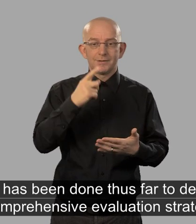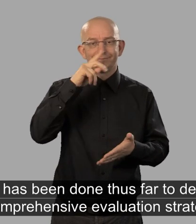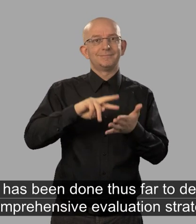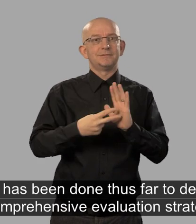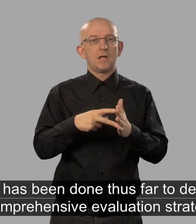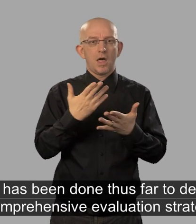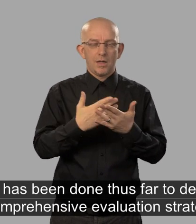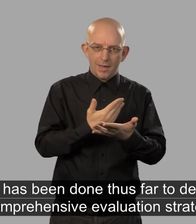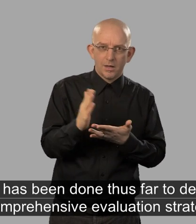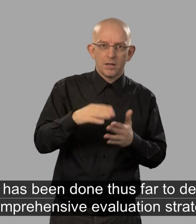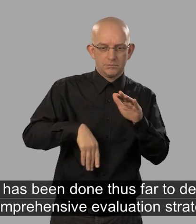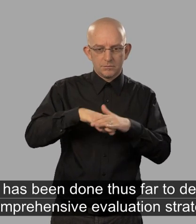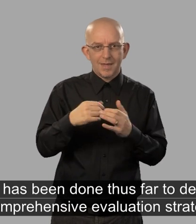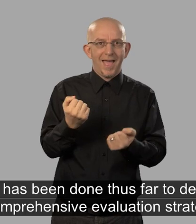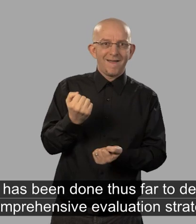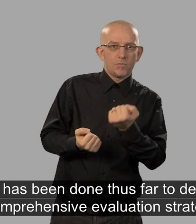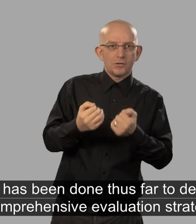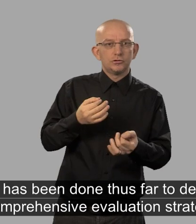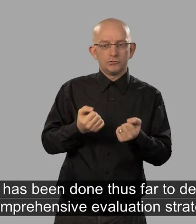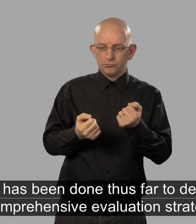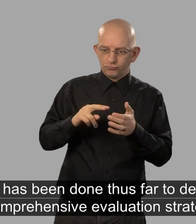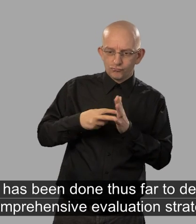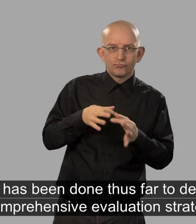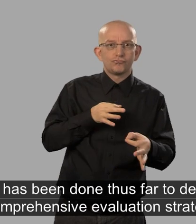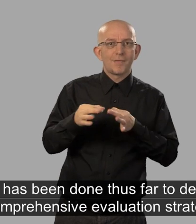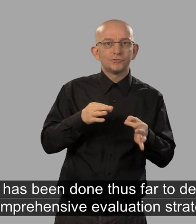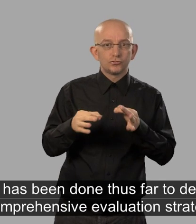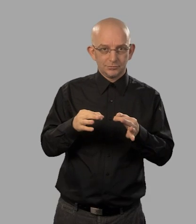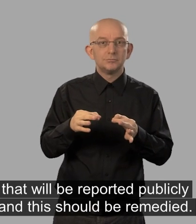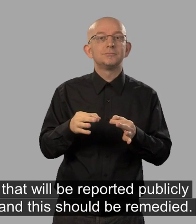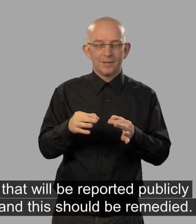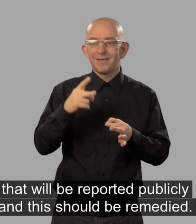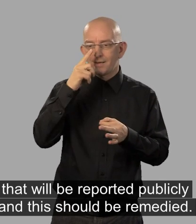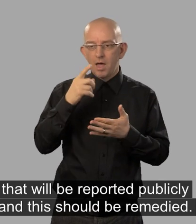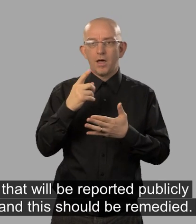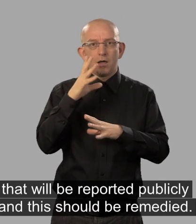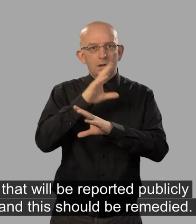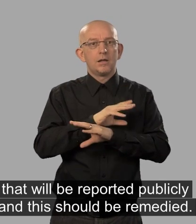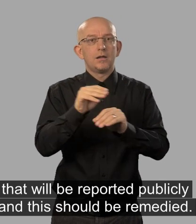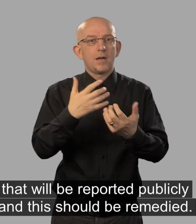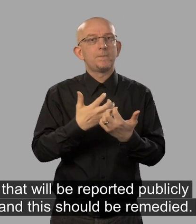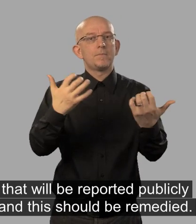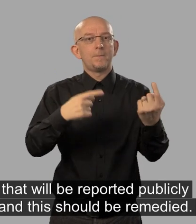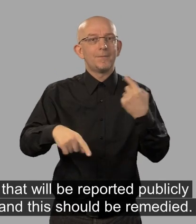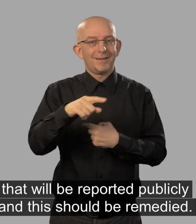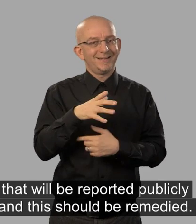to design a comprehensive evaluation strategy that will be reported publicly, and this should be